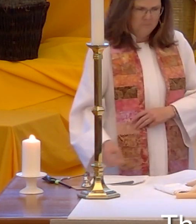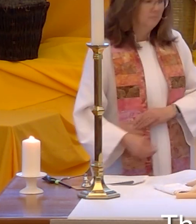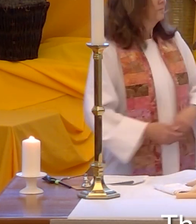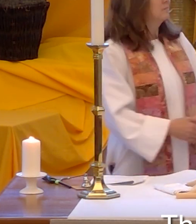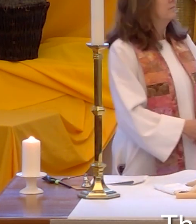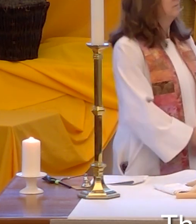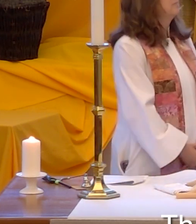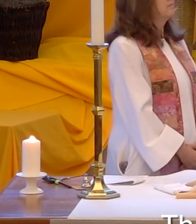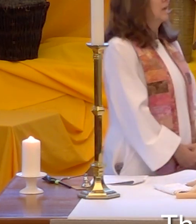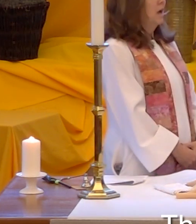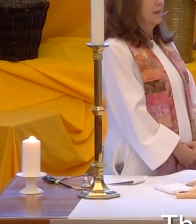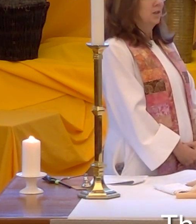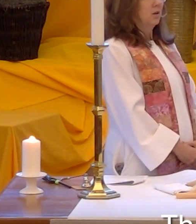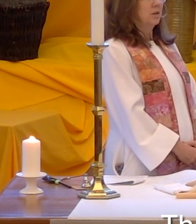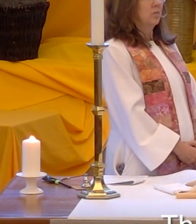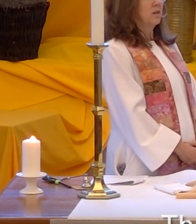The Lord be with you.